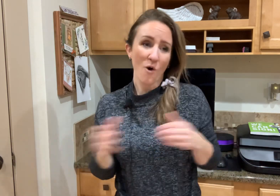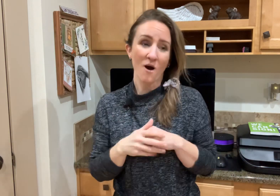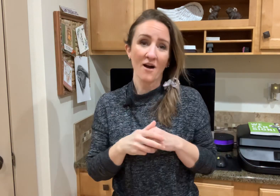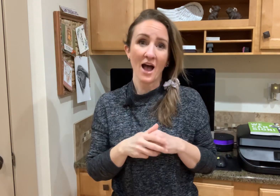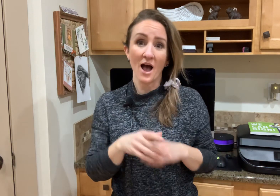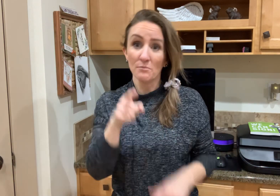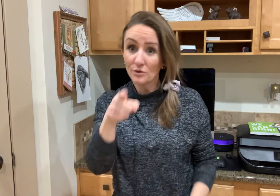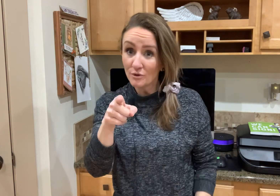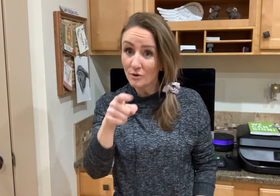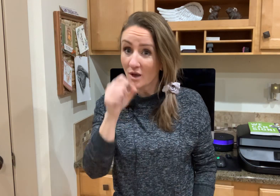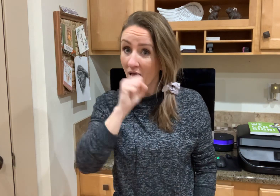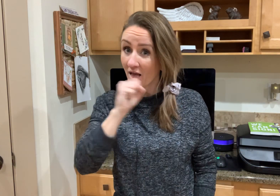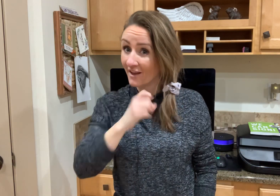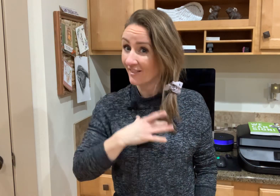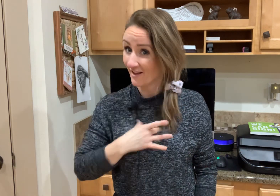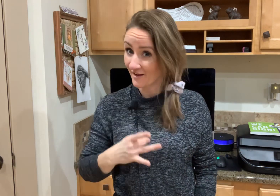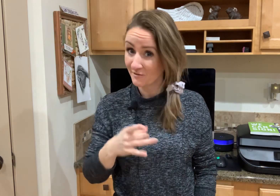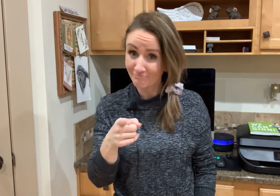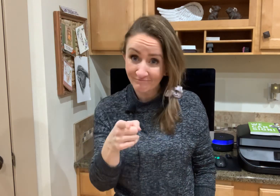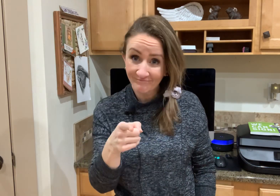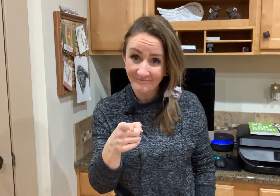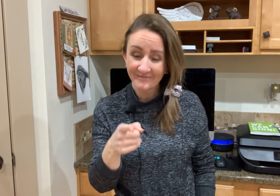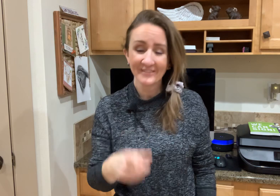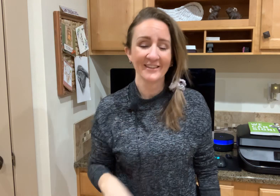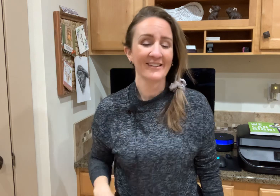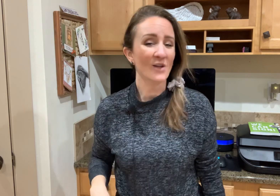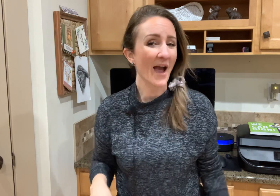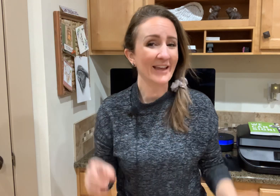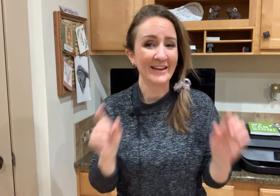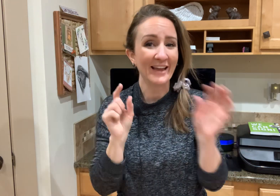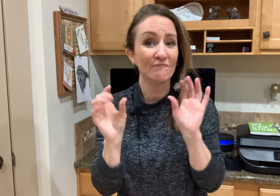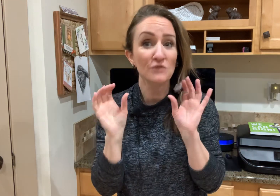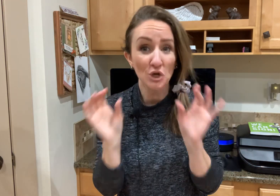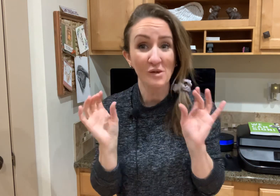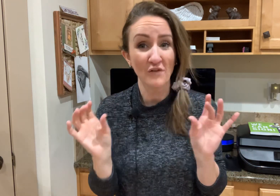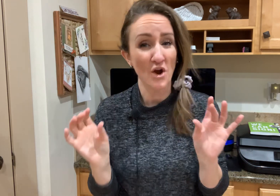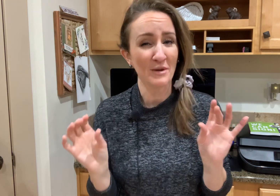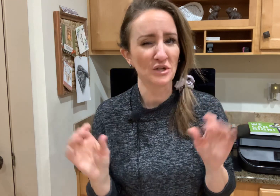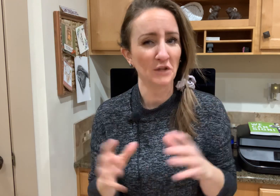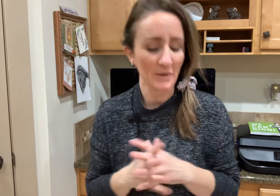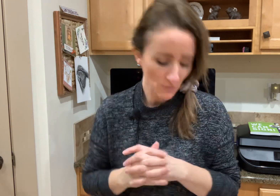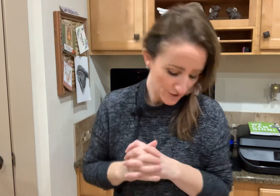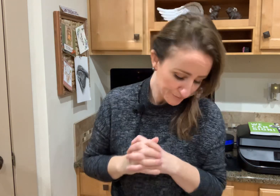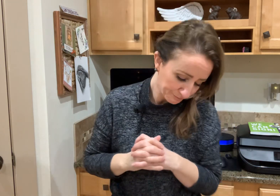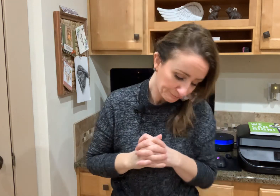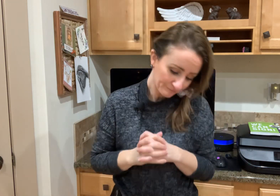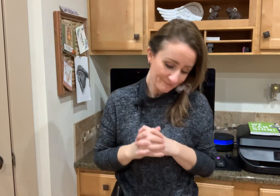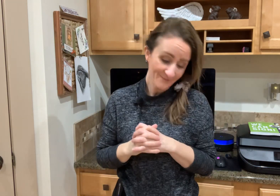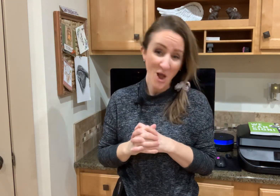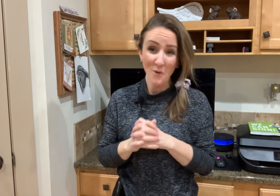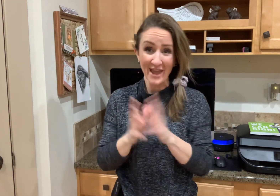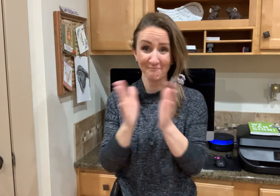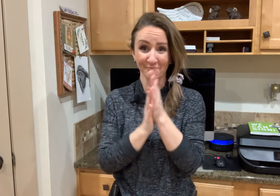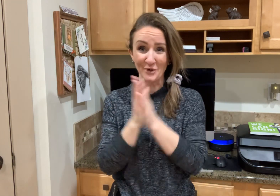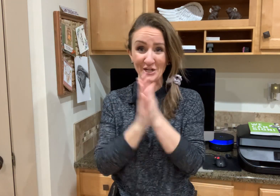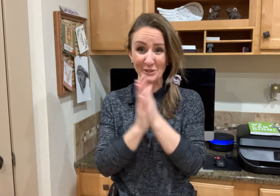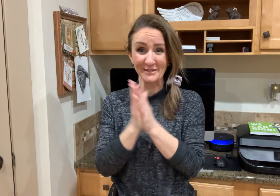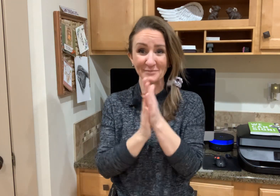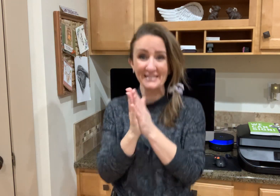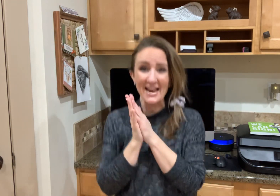Or you. So I can, you is very much a floating word. Okay, we're going to do some